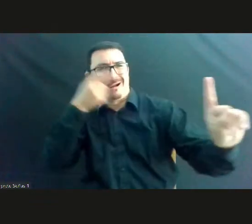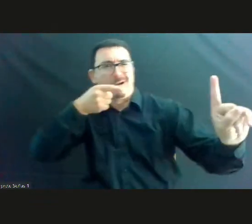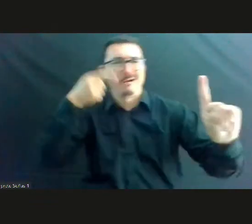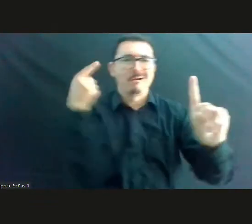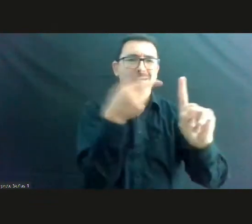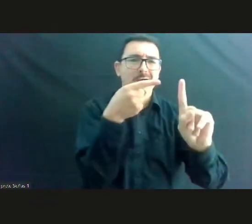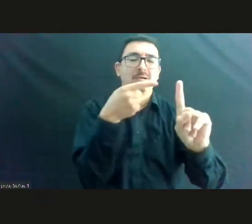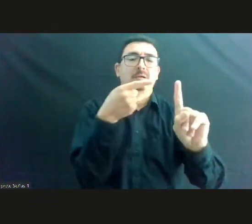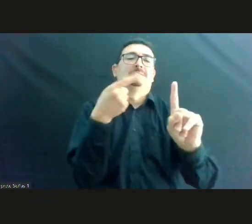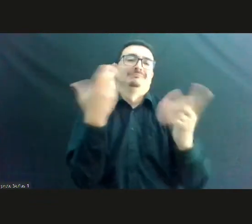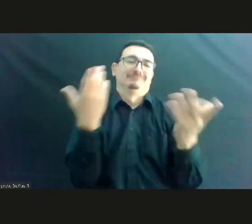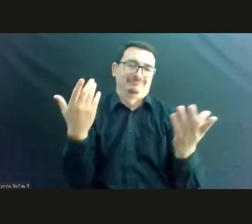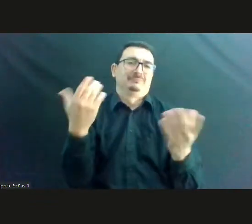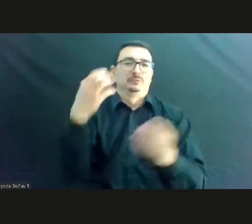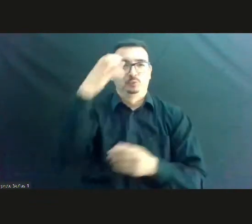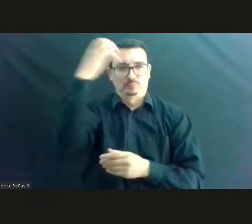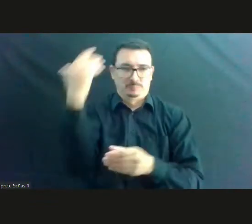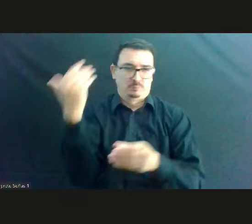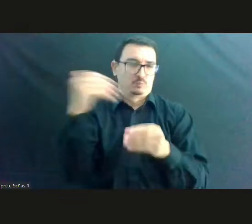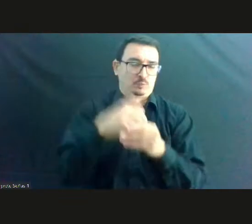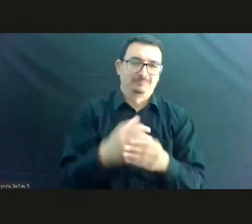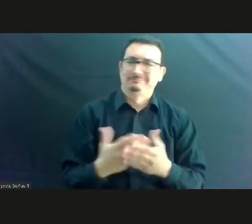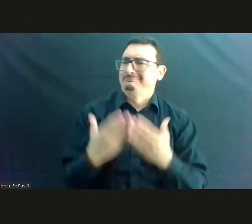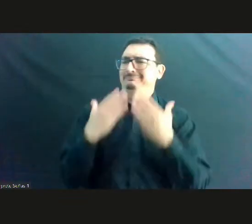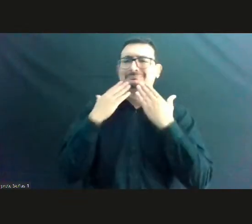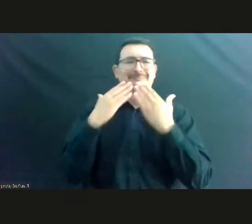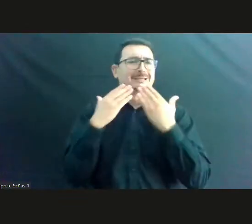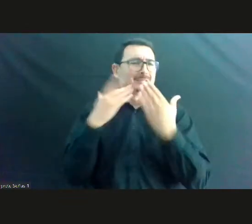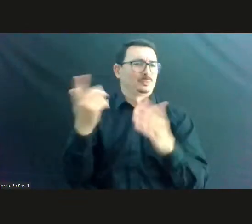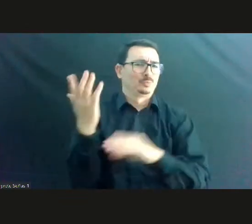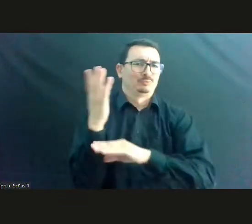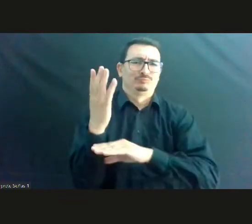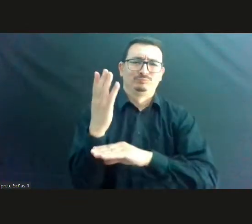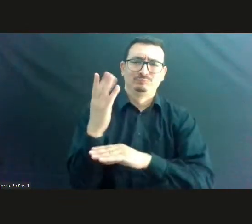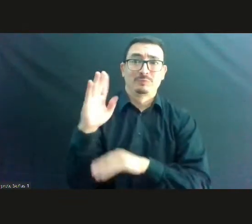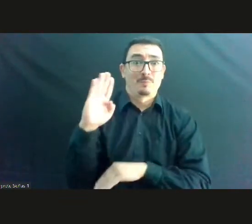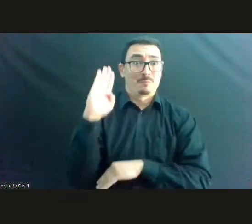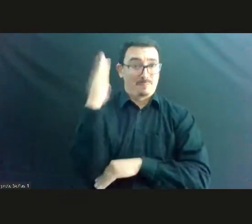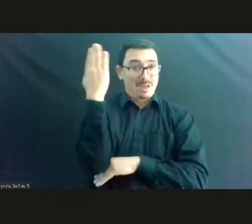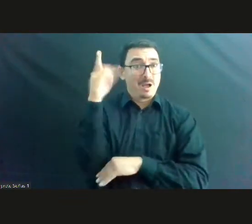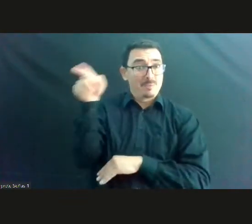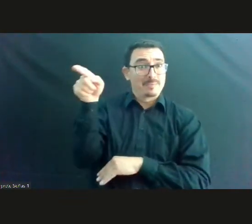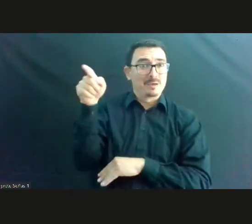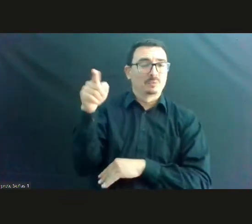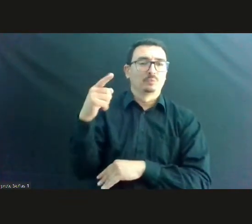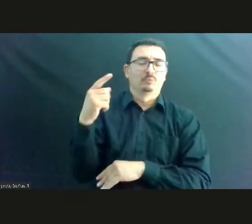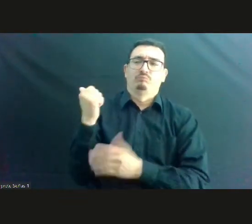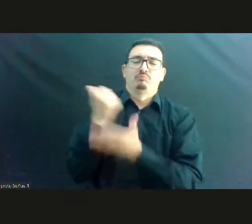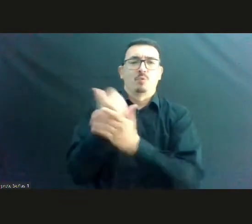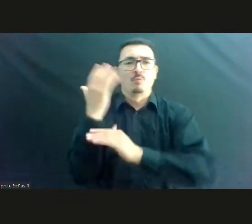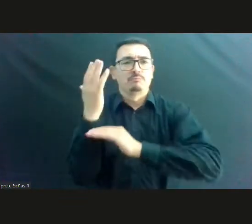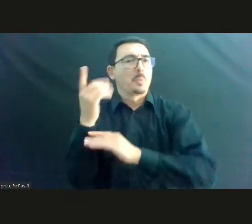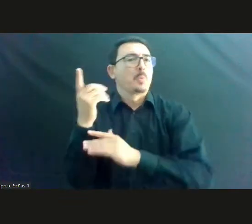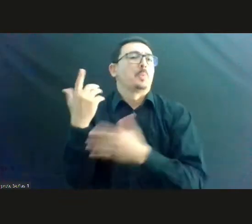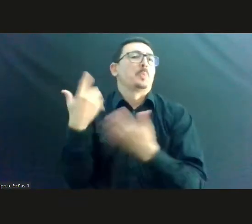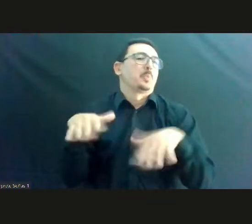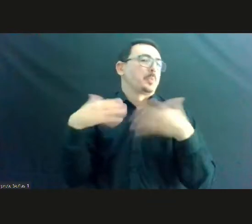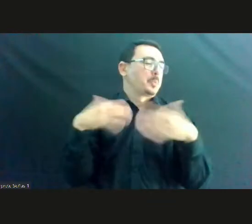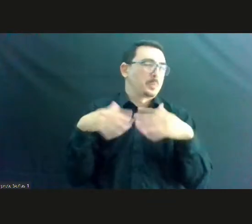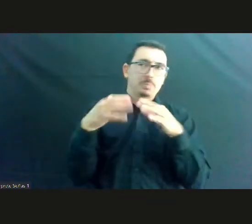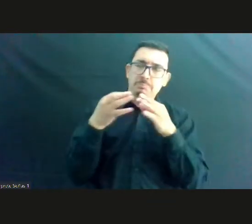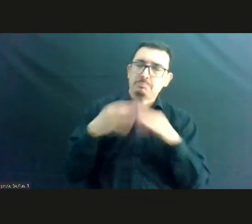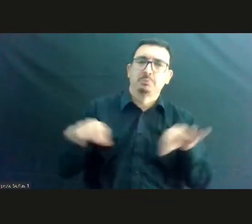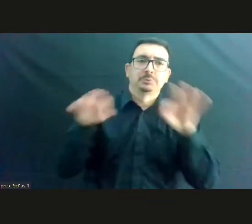Barbados proposing ideas as well to help us with the transformation that we're talking about and that we yearn so much for. And I'll move